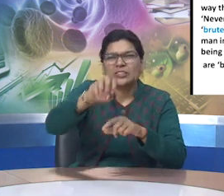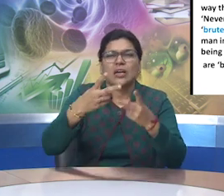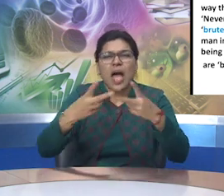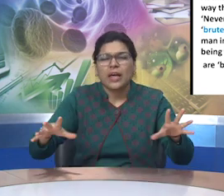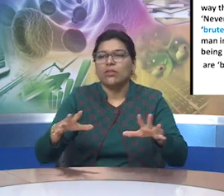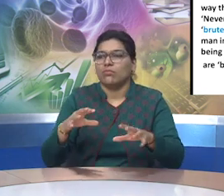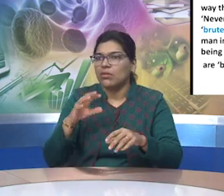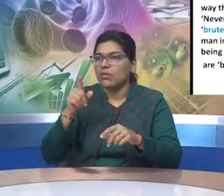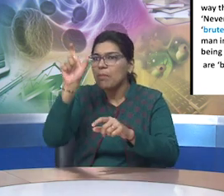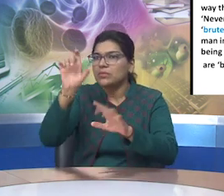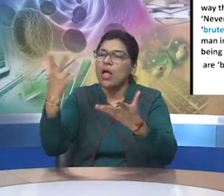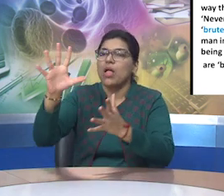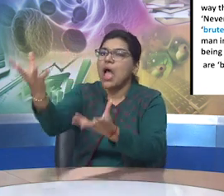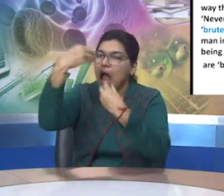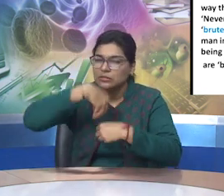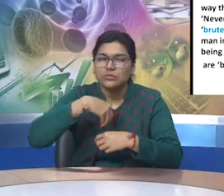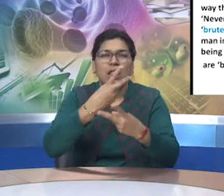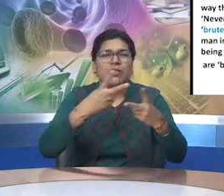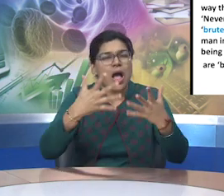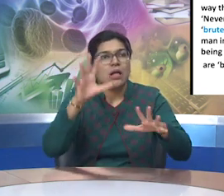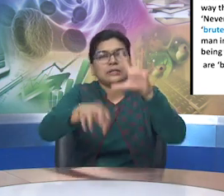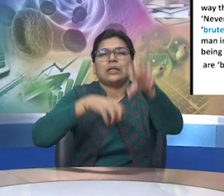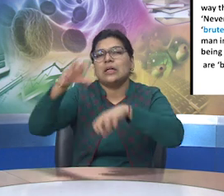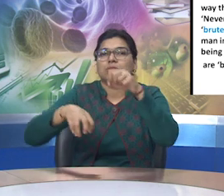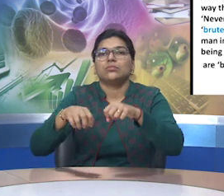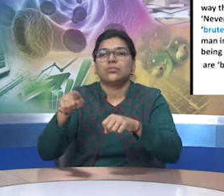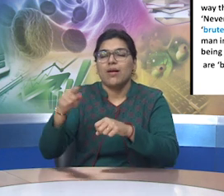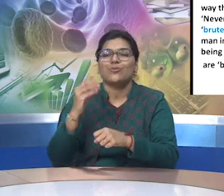Master scold teachers over there.